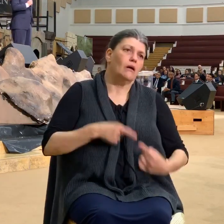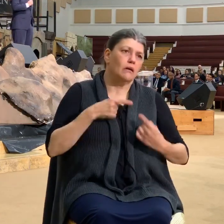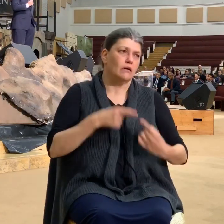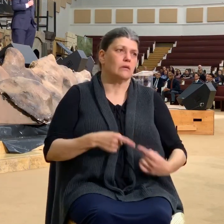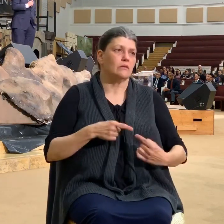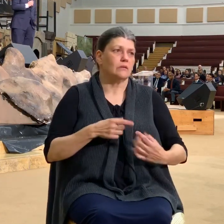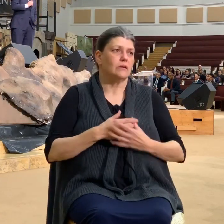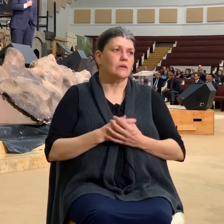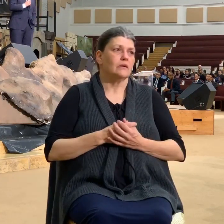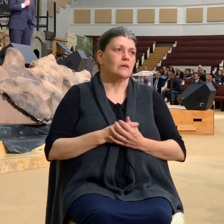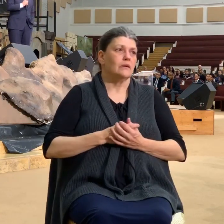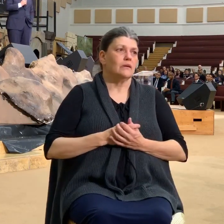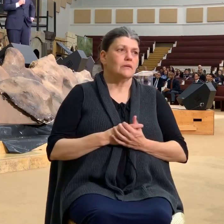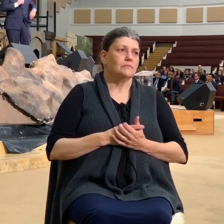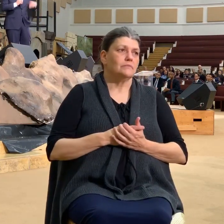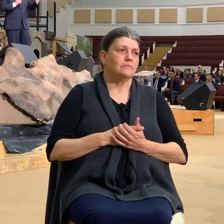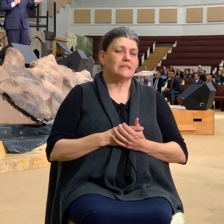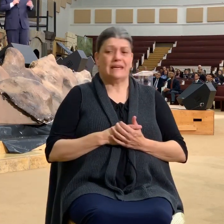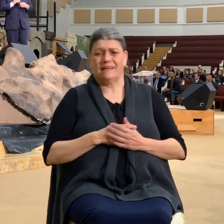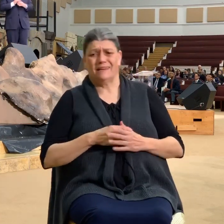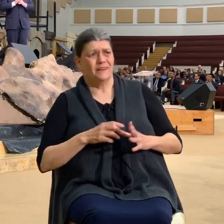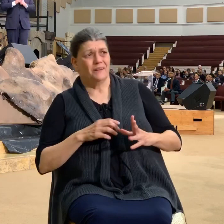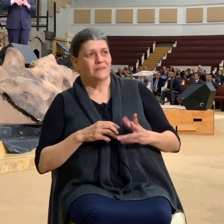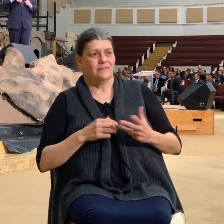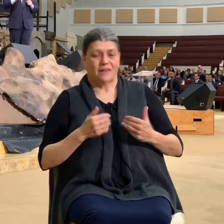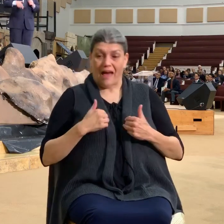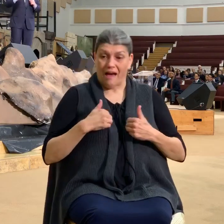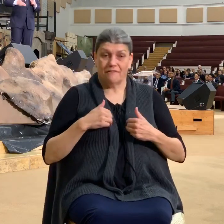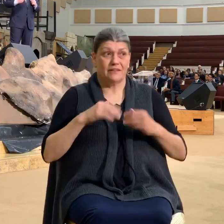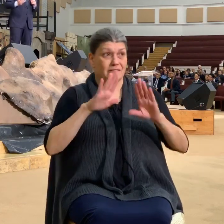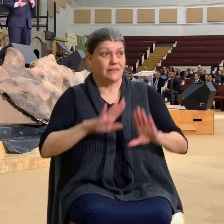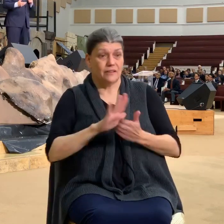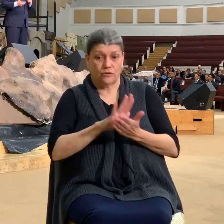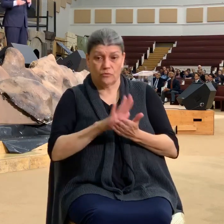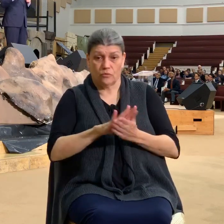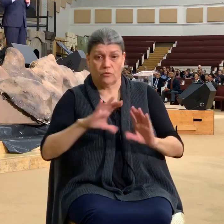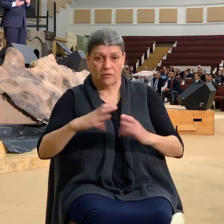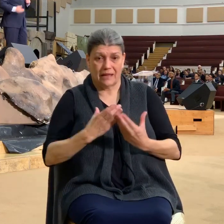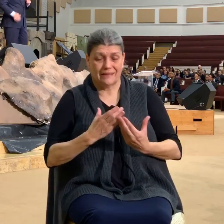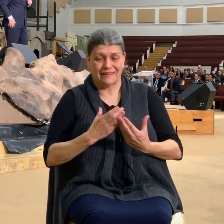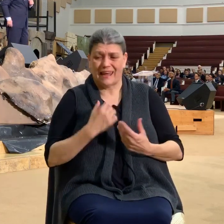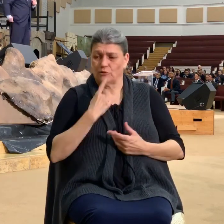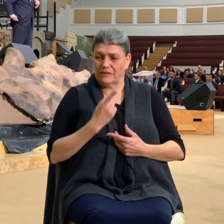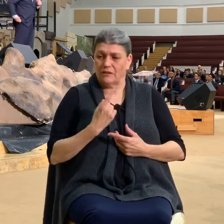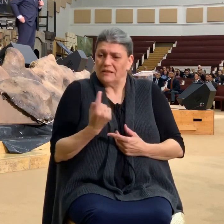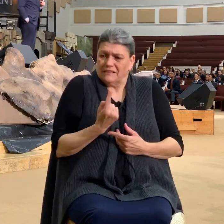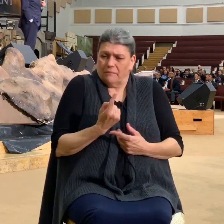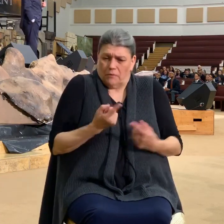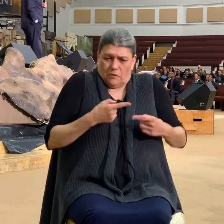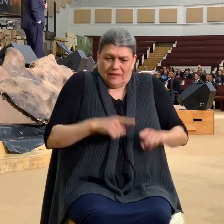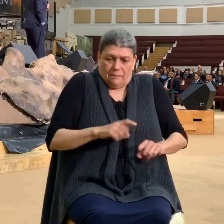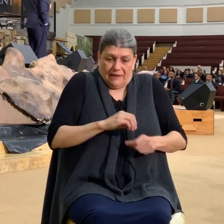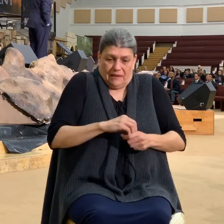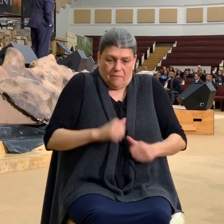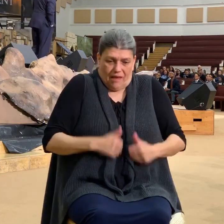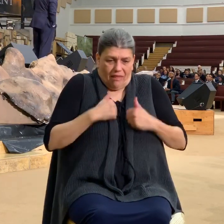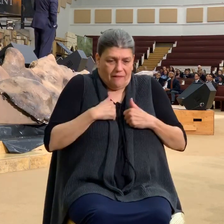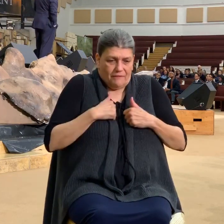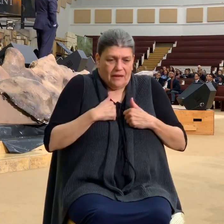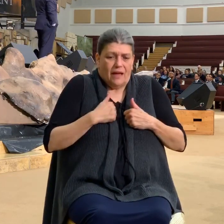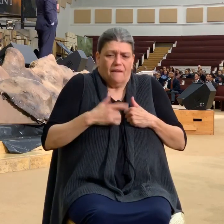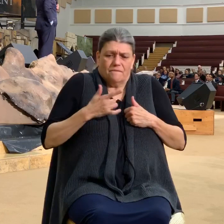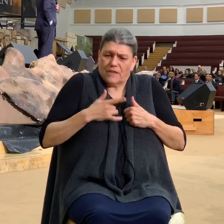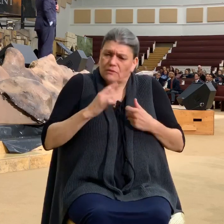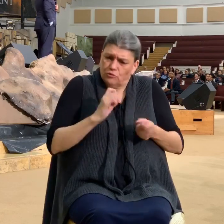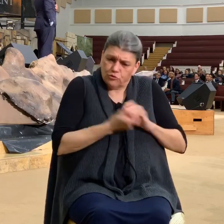Sunday school class. And I could tell that something was happening in my life, that there was a change, and